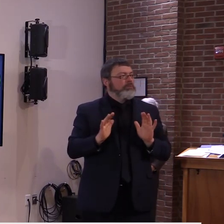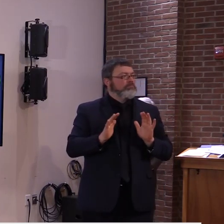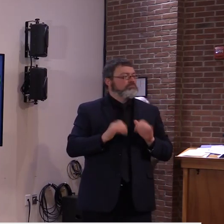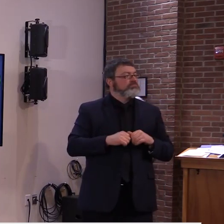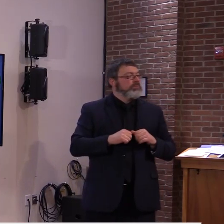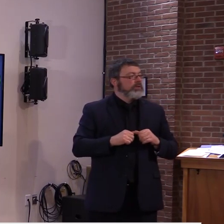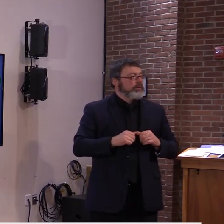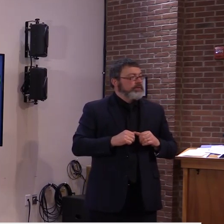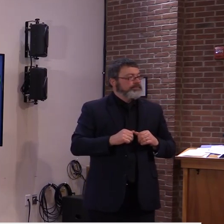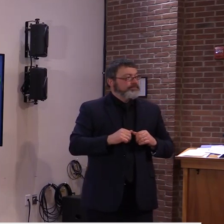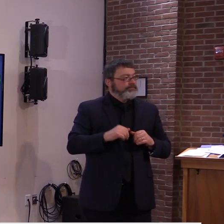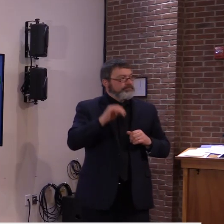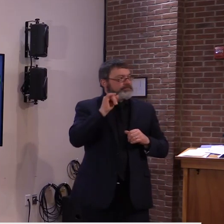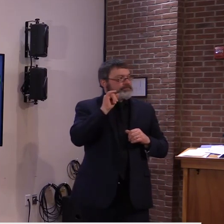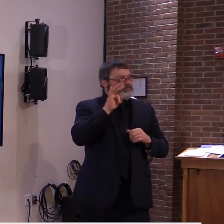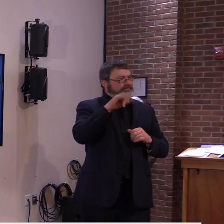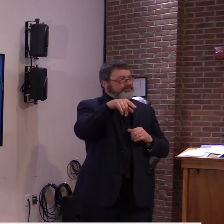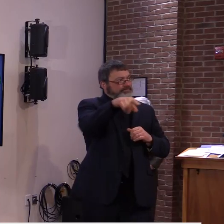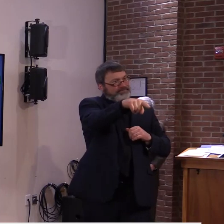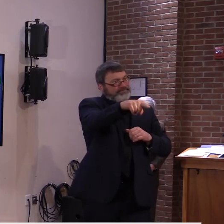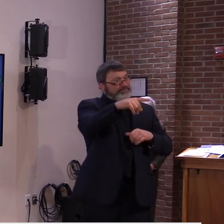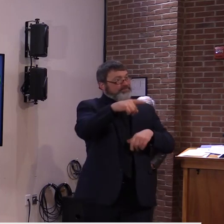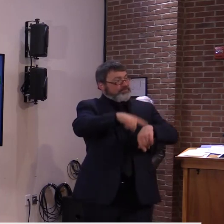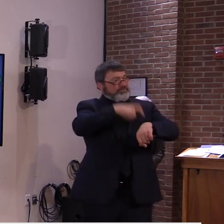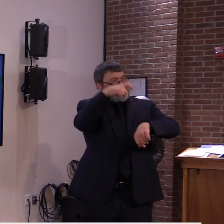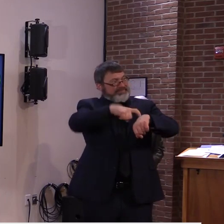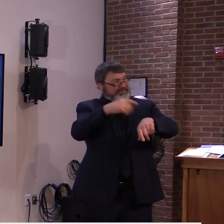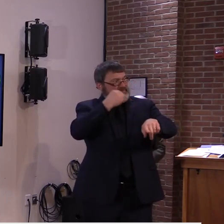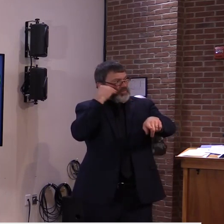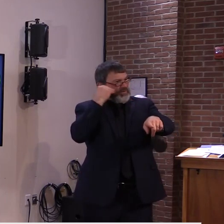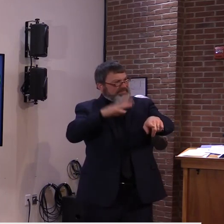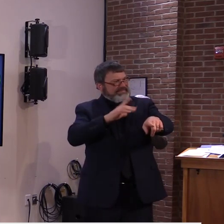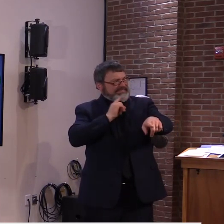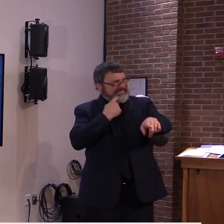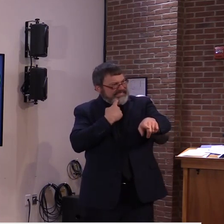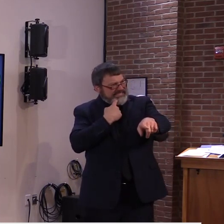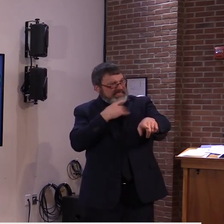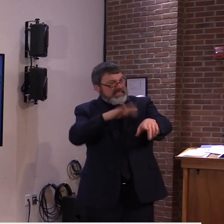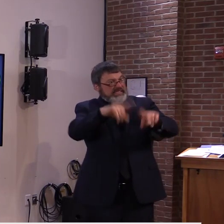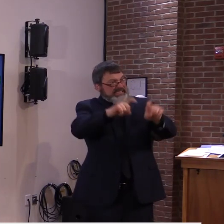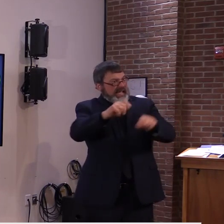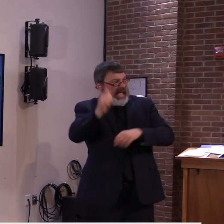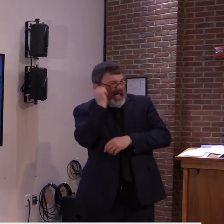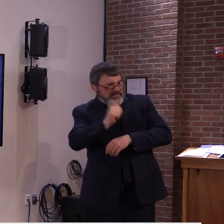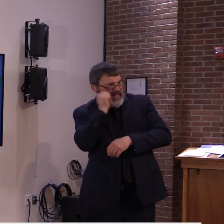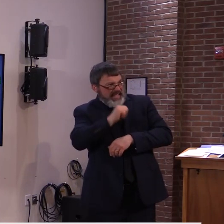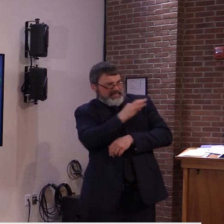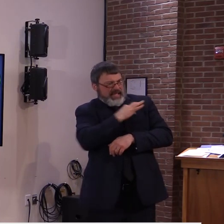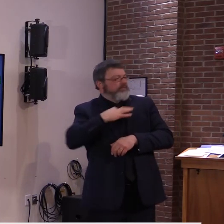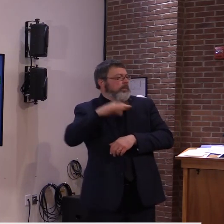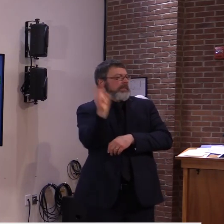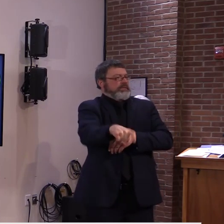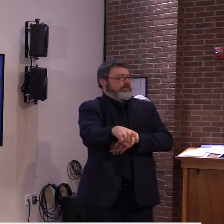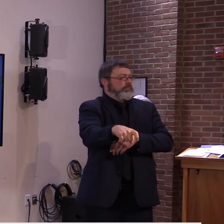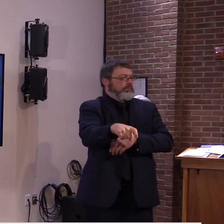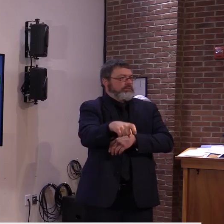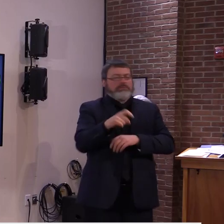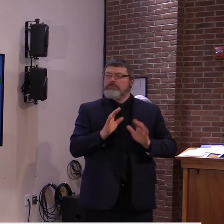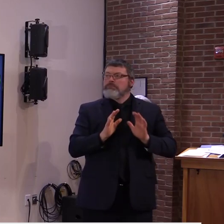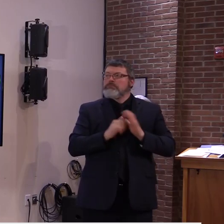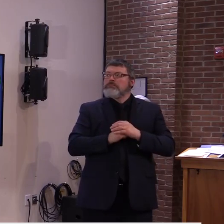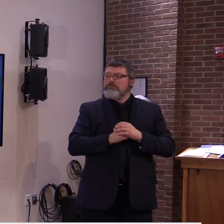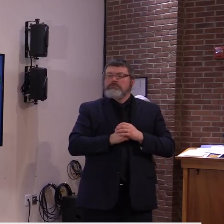the staff. In addition, having that available to make sure that if someone